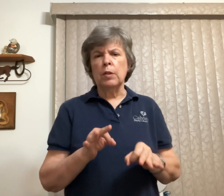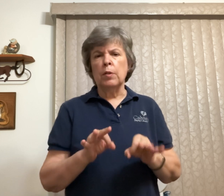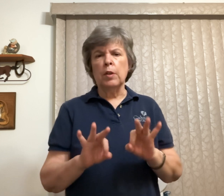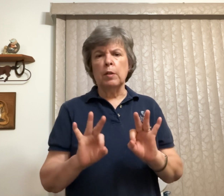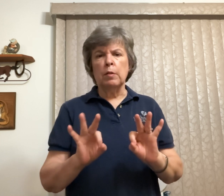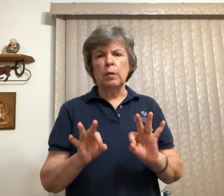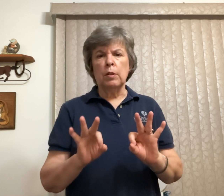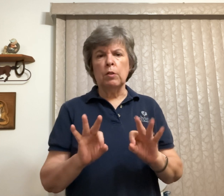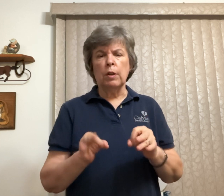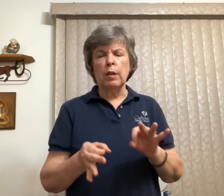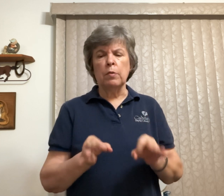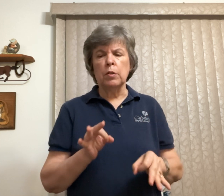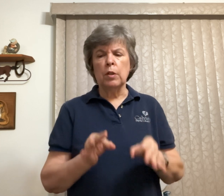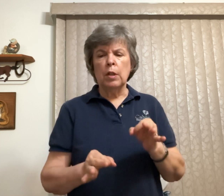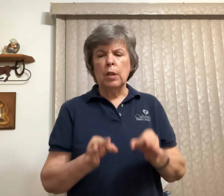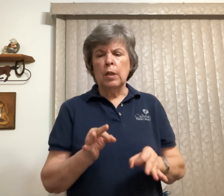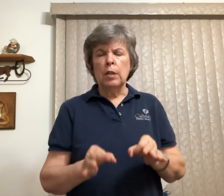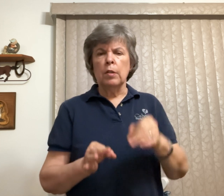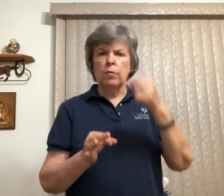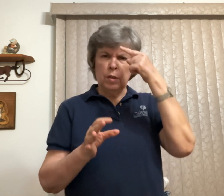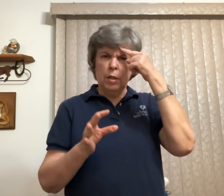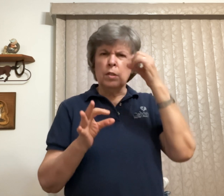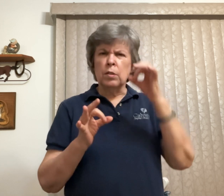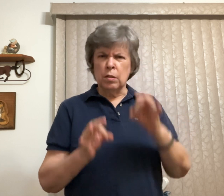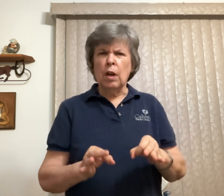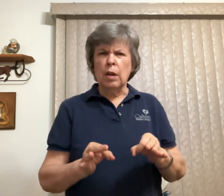thing. Your F's, if and decide.